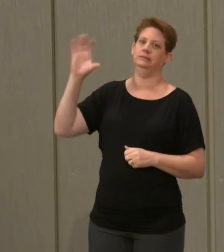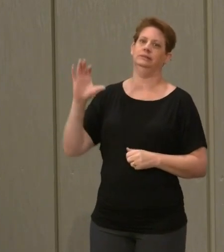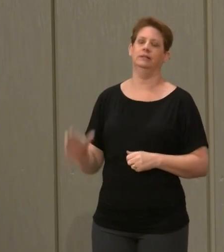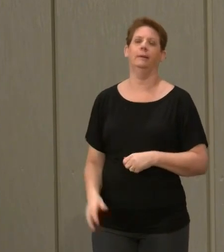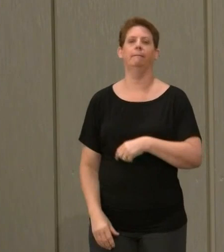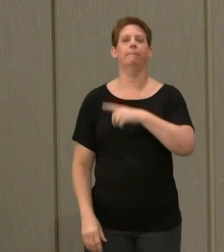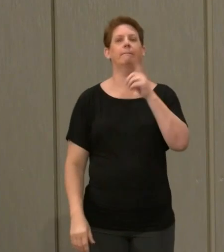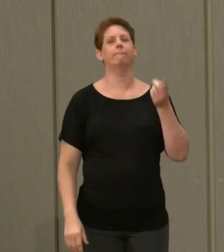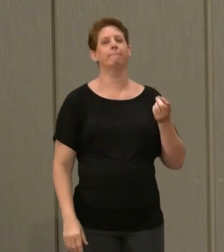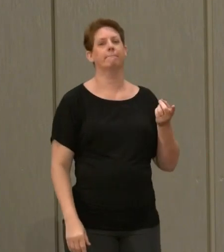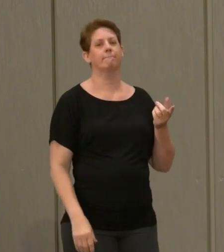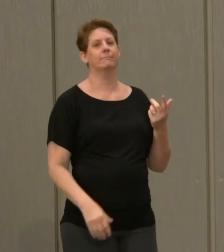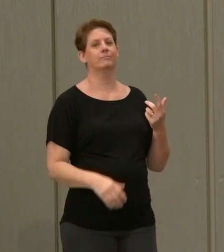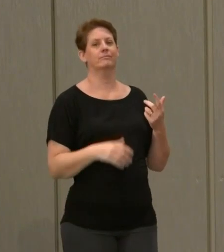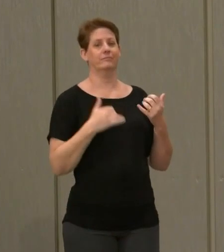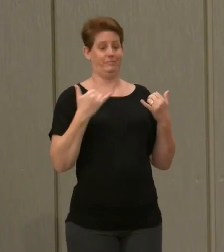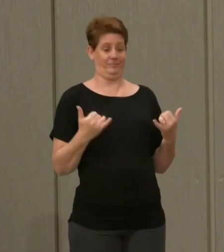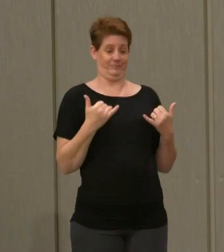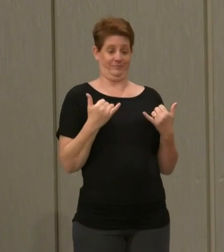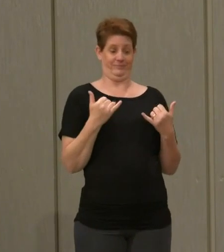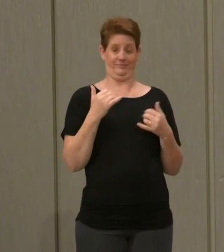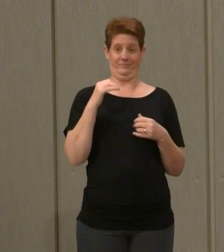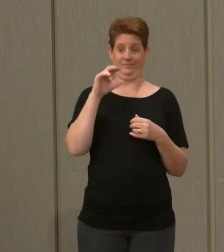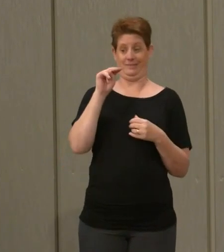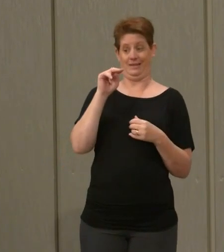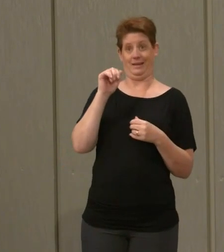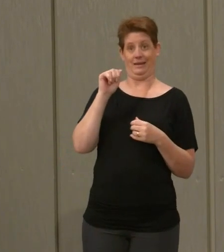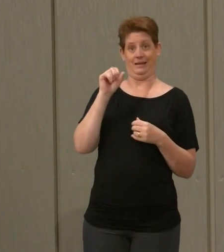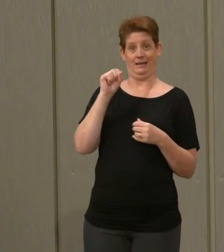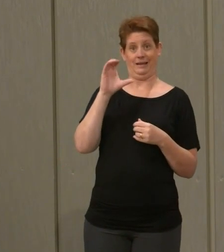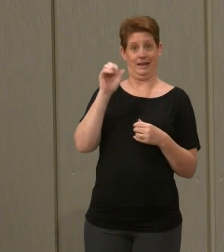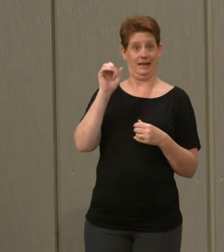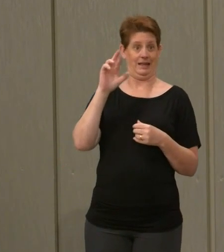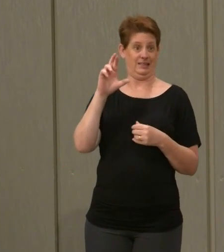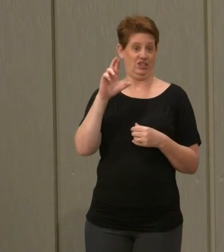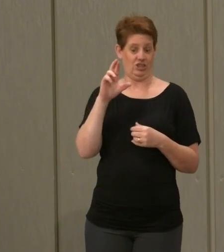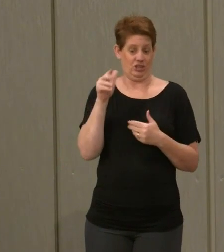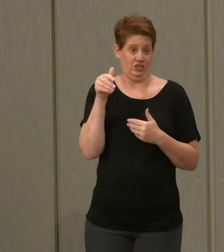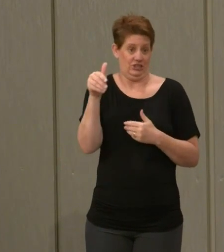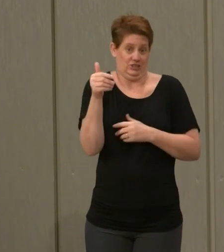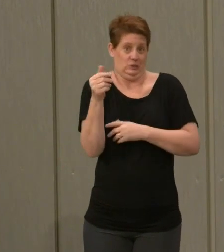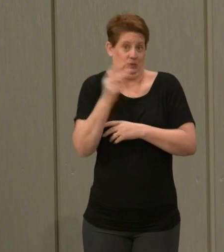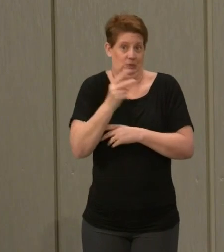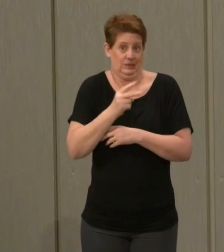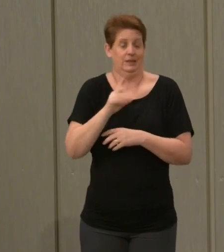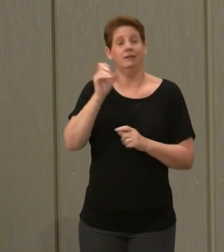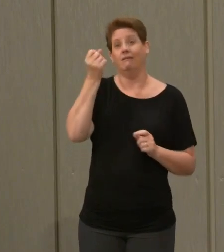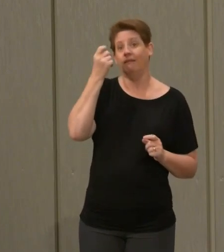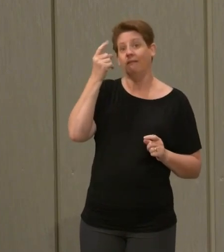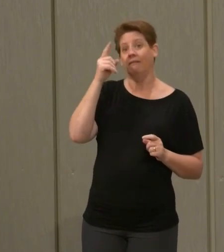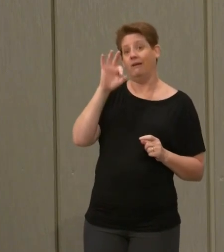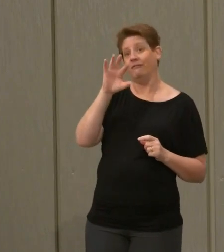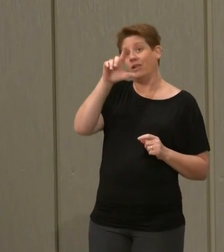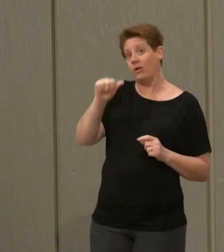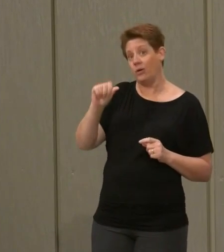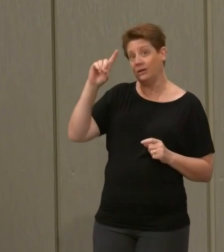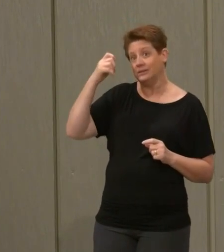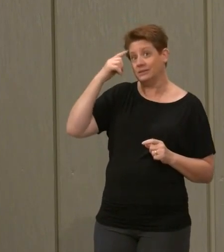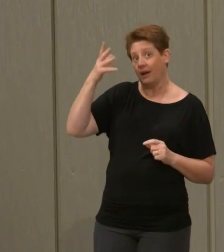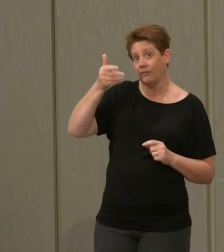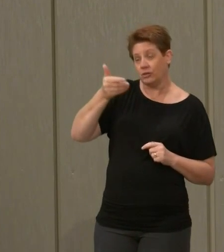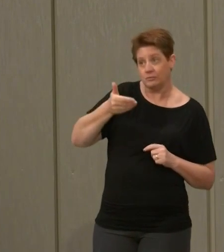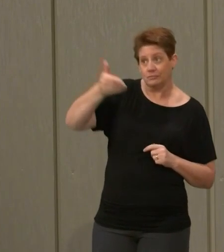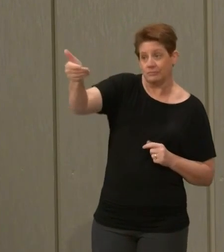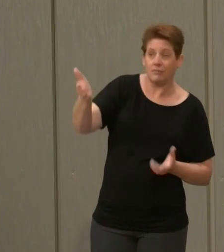Governor, we're just 2 days away from NASCAR here in the state. Florida's governor extended an invitation to other pro sports. Have you done